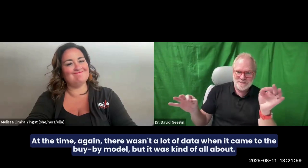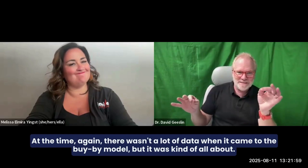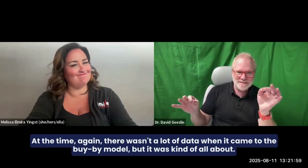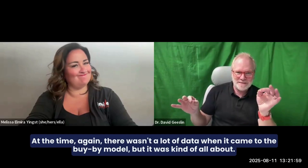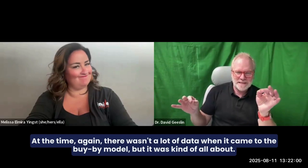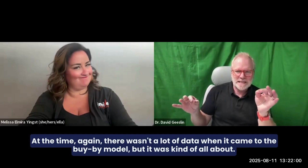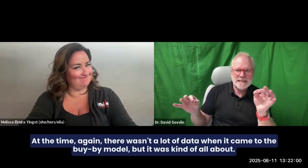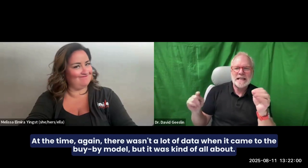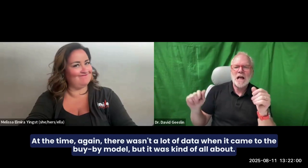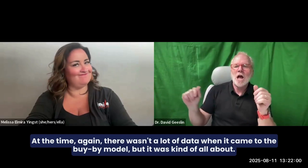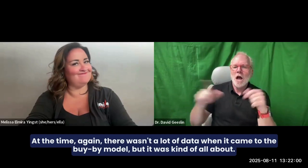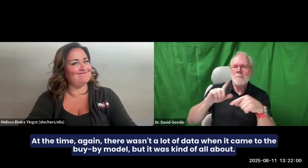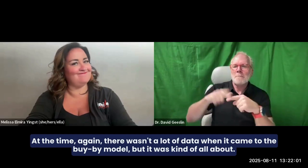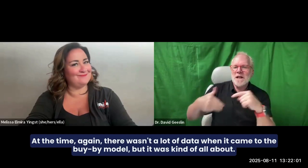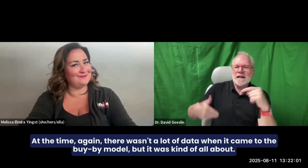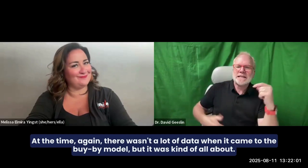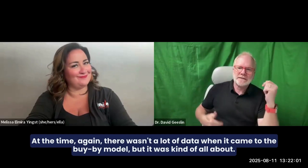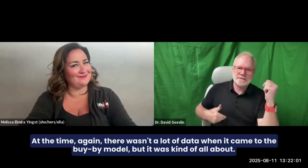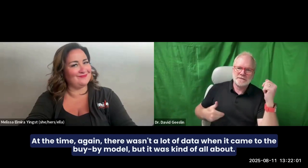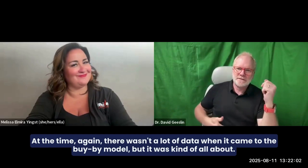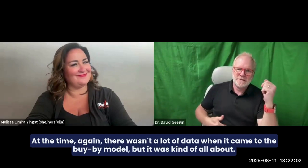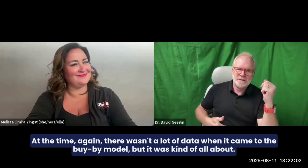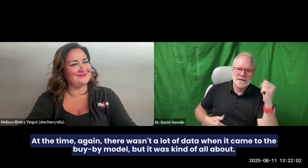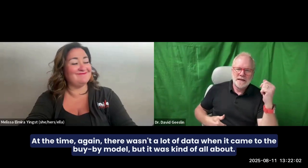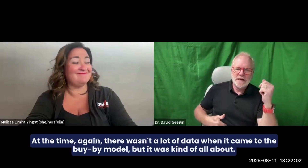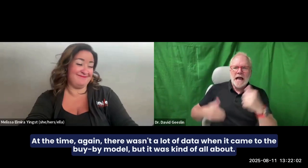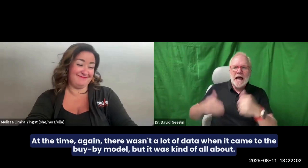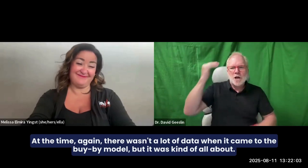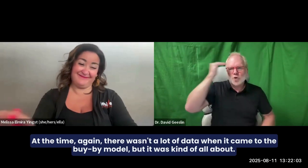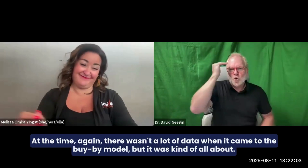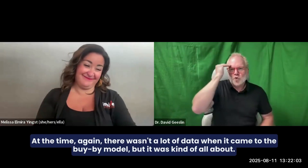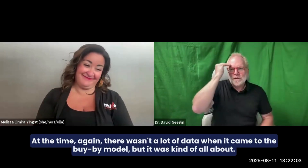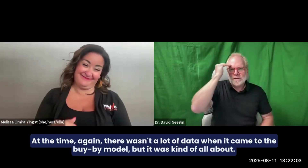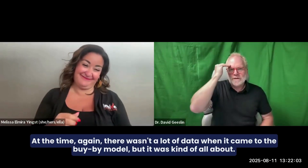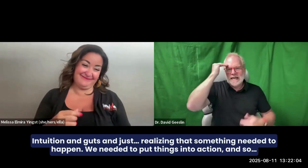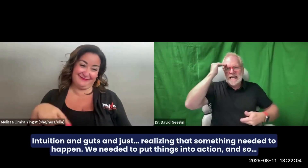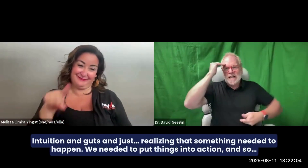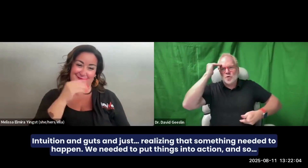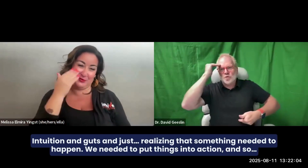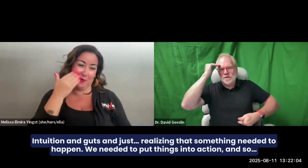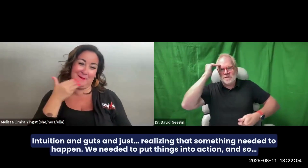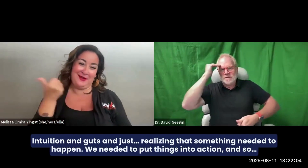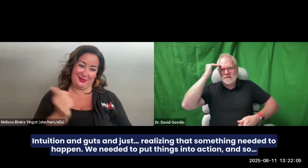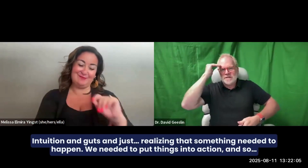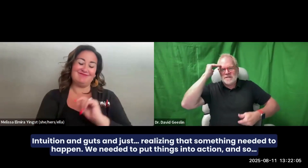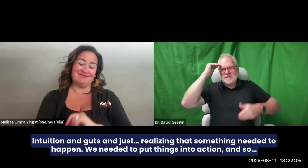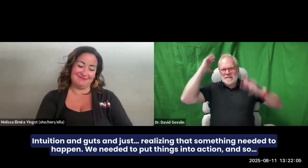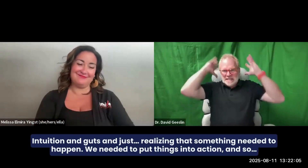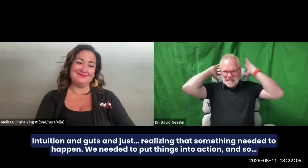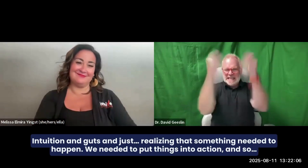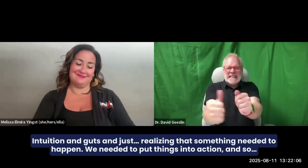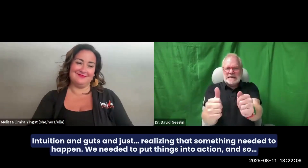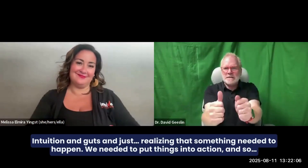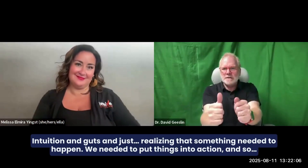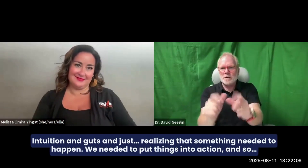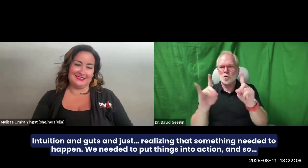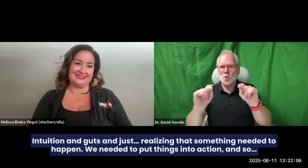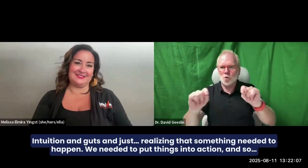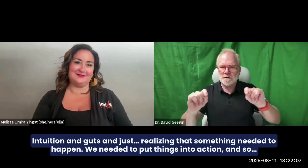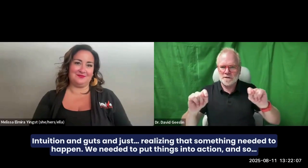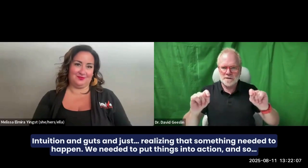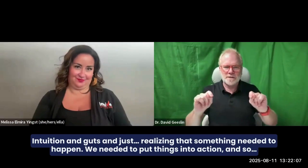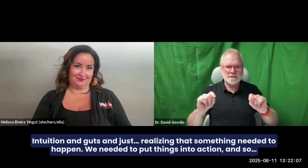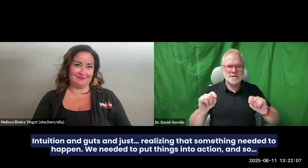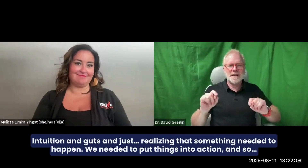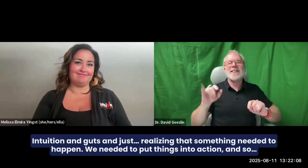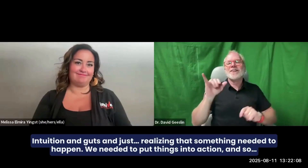time, again, there wasn't a lot of data when it came to the bye-bye model, but it was kind of all about intuition and guts and just realizing